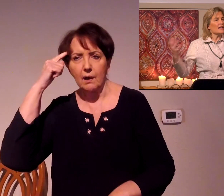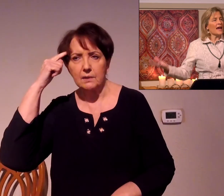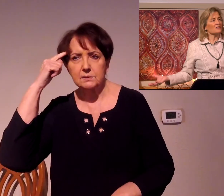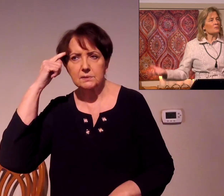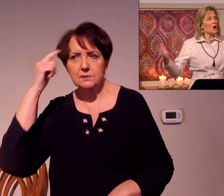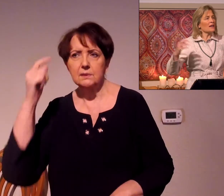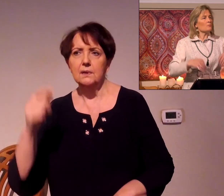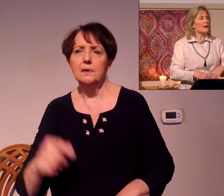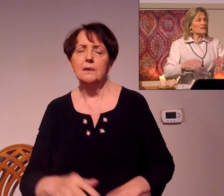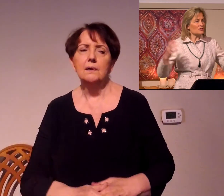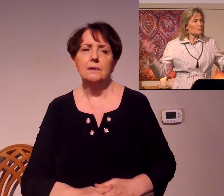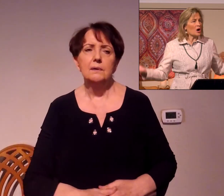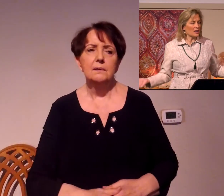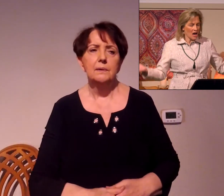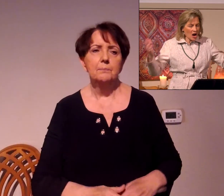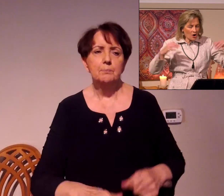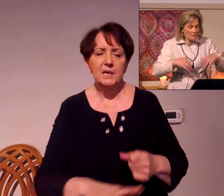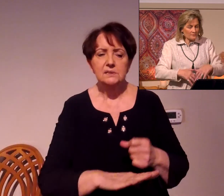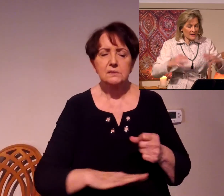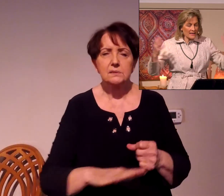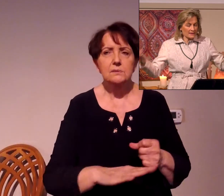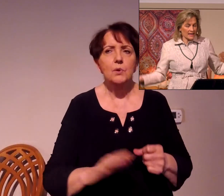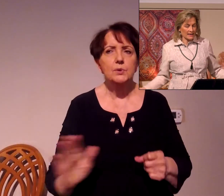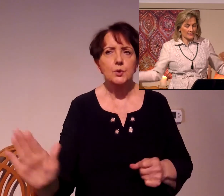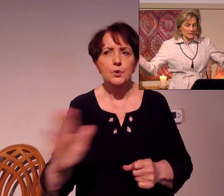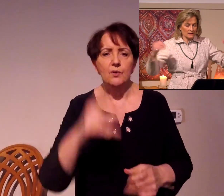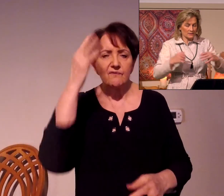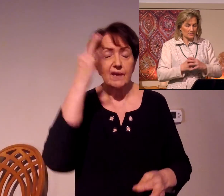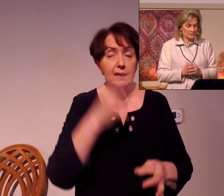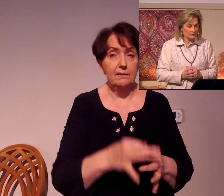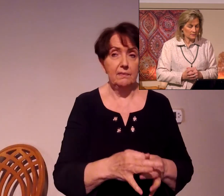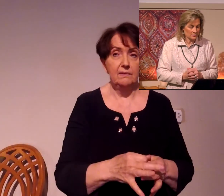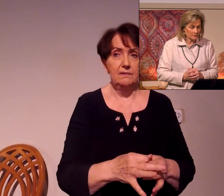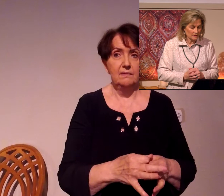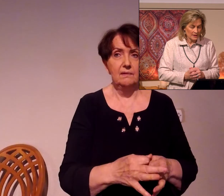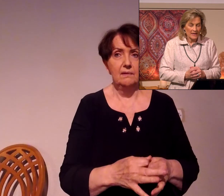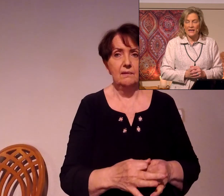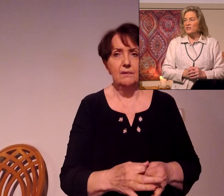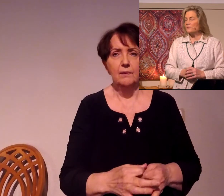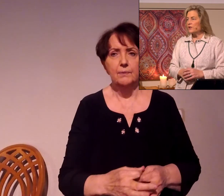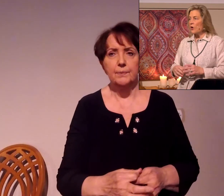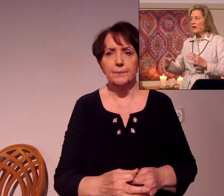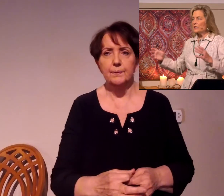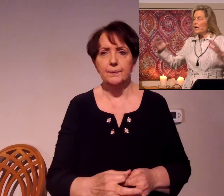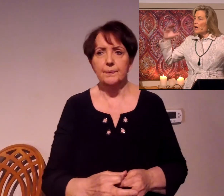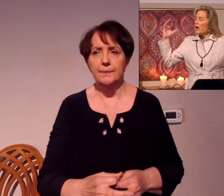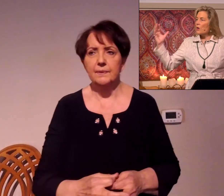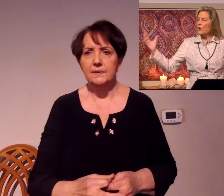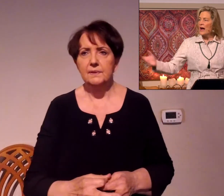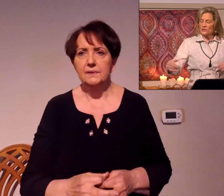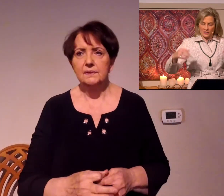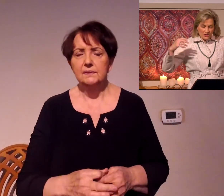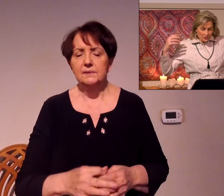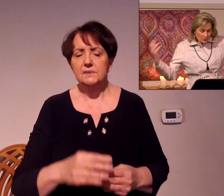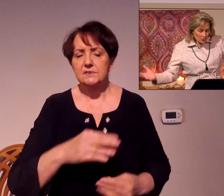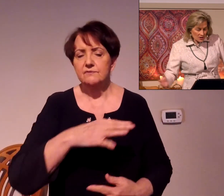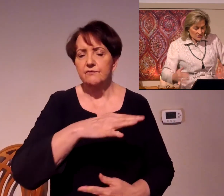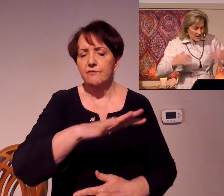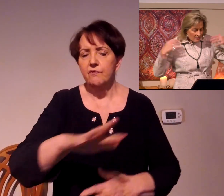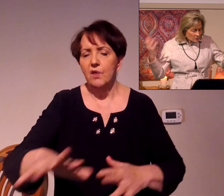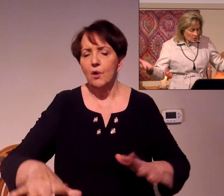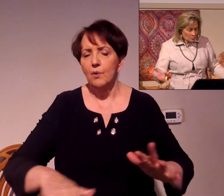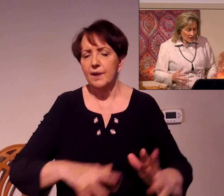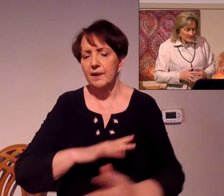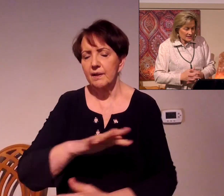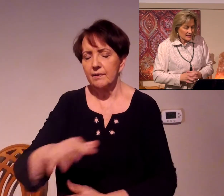And it acts upon it based upon our own faith in it. It's flowing around us and through